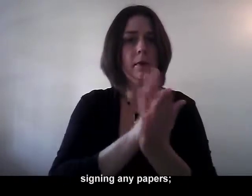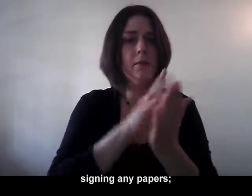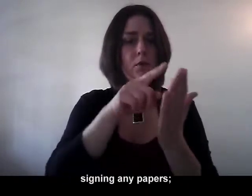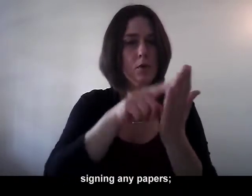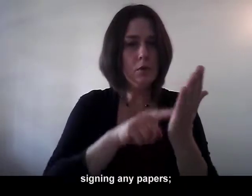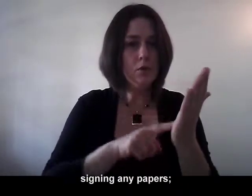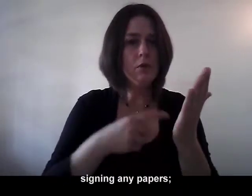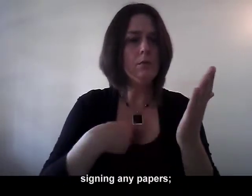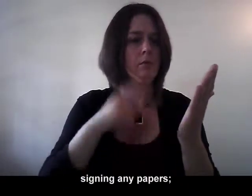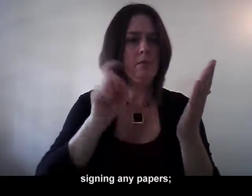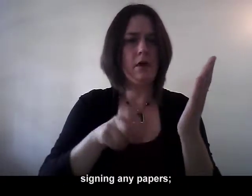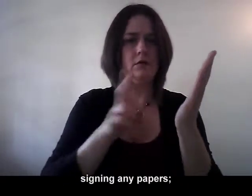Signing any papers,